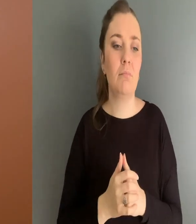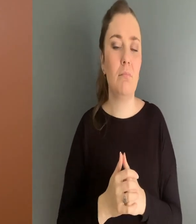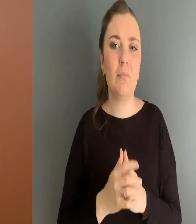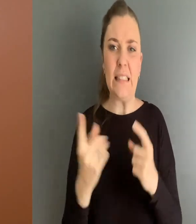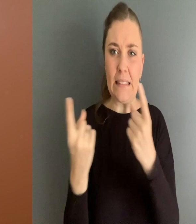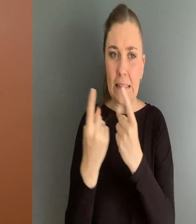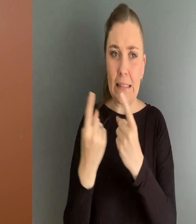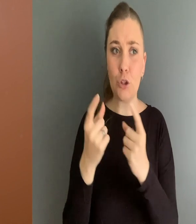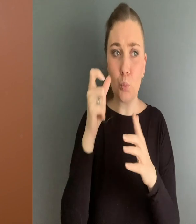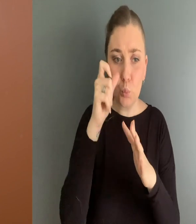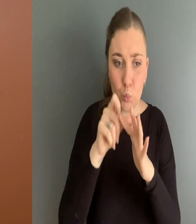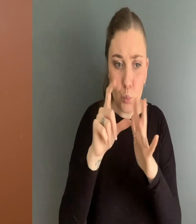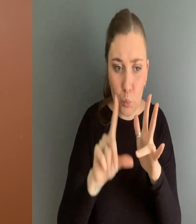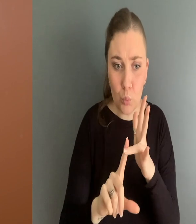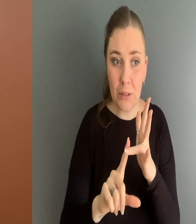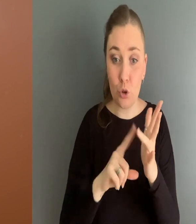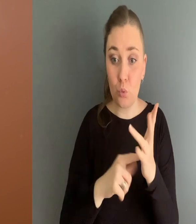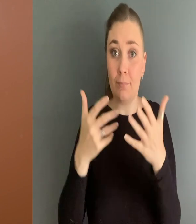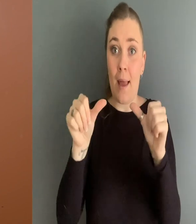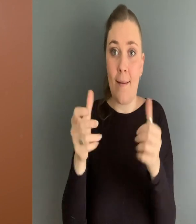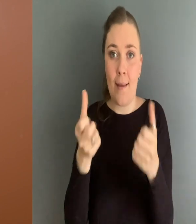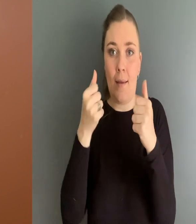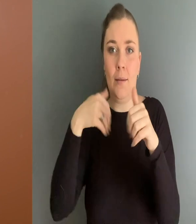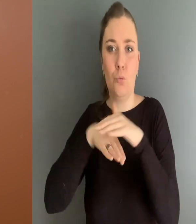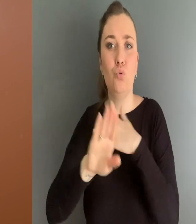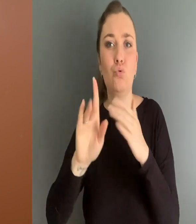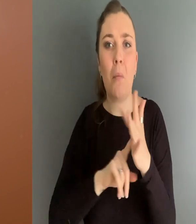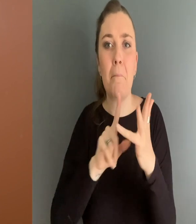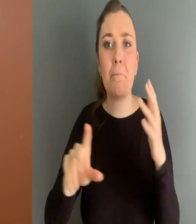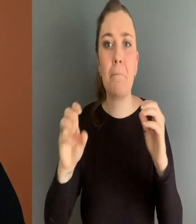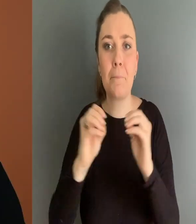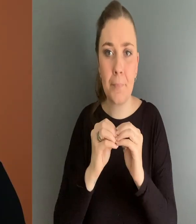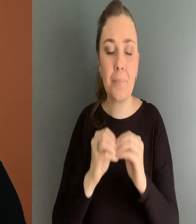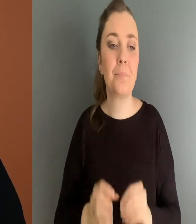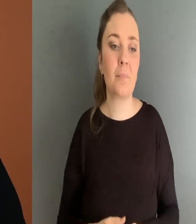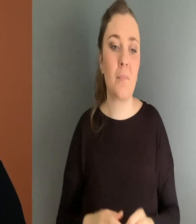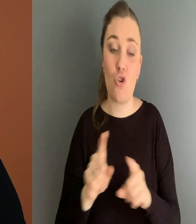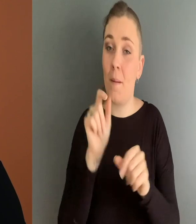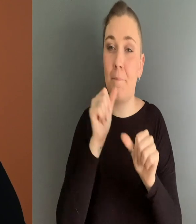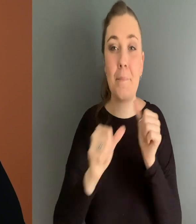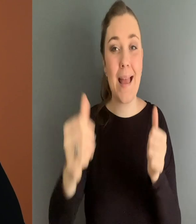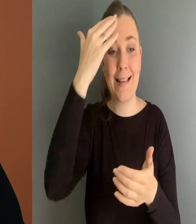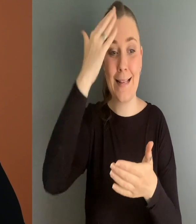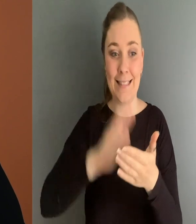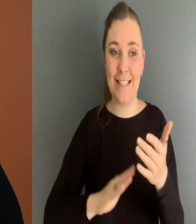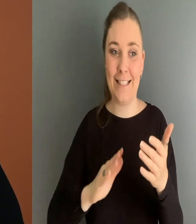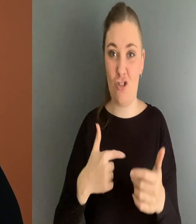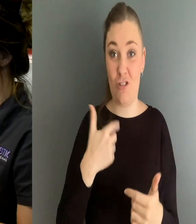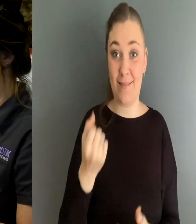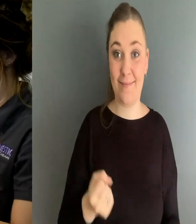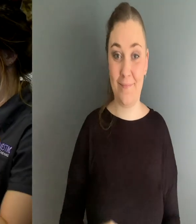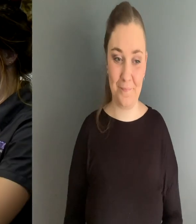things to do to get into a job and it was like the best experience that i had